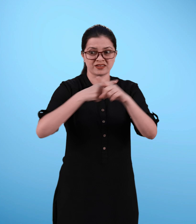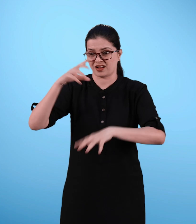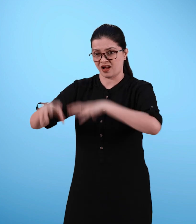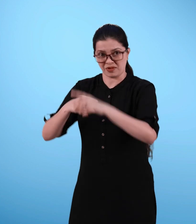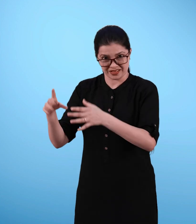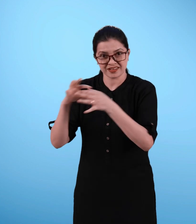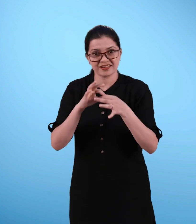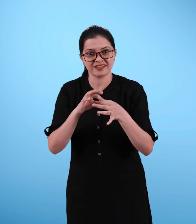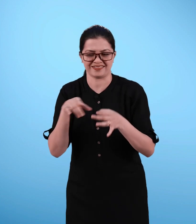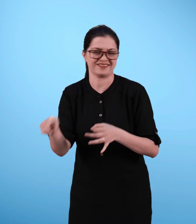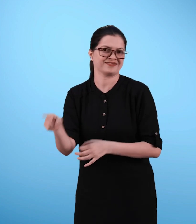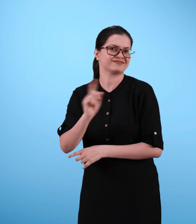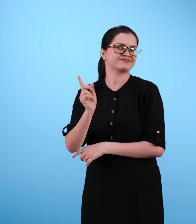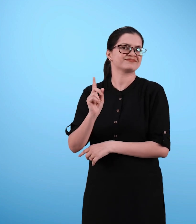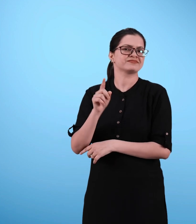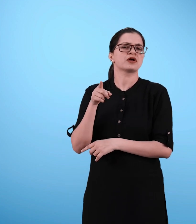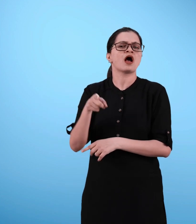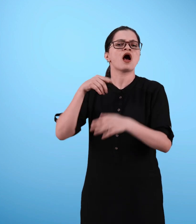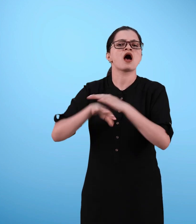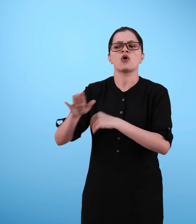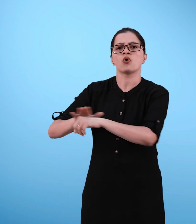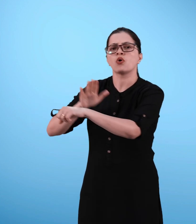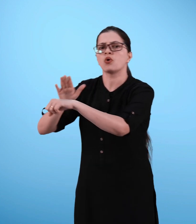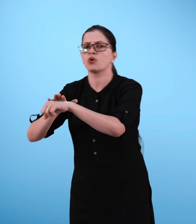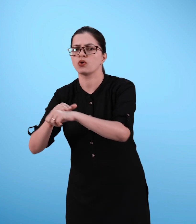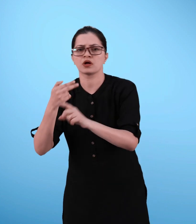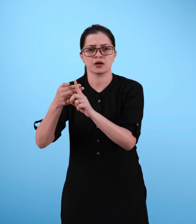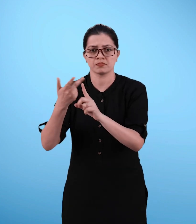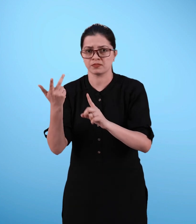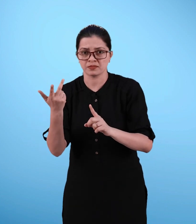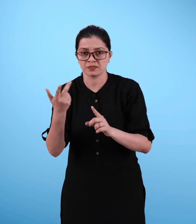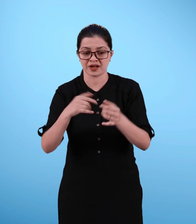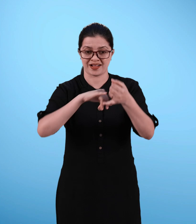sources. Continue. Continue. which are not obtained These are from called plant or synthetic animal fibers. sources.